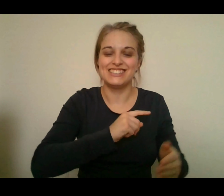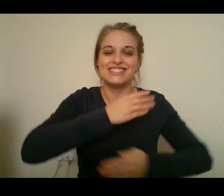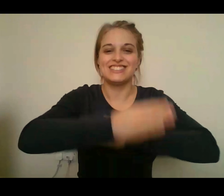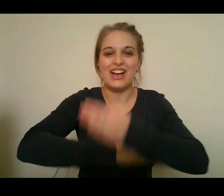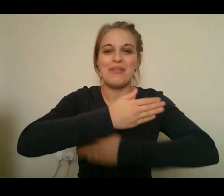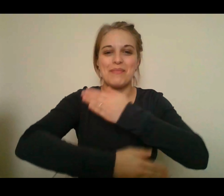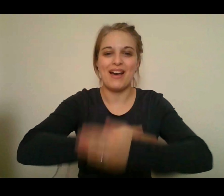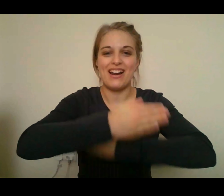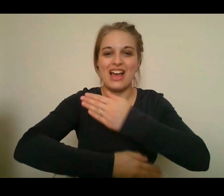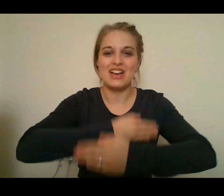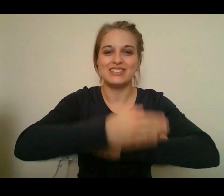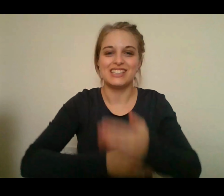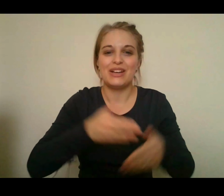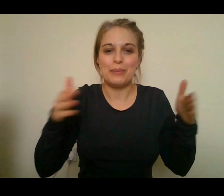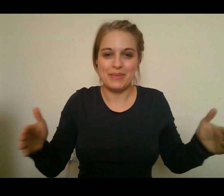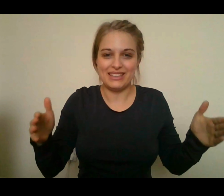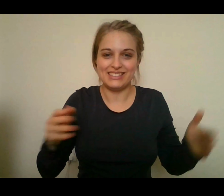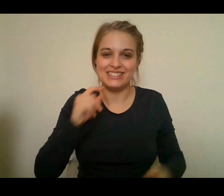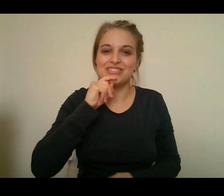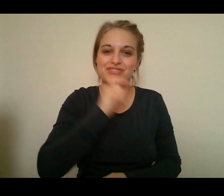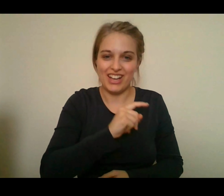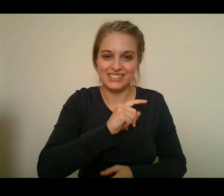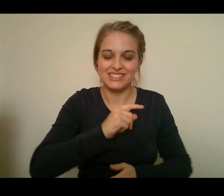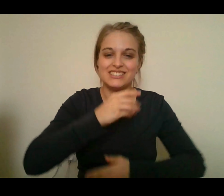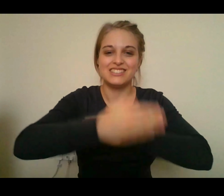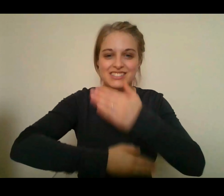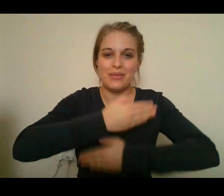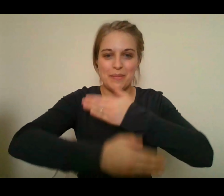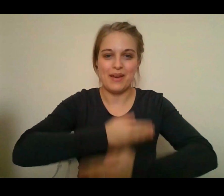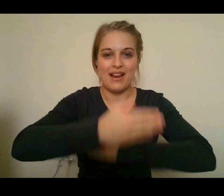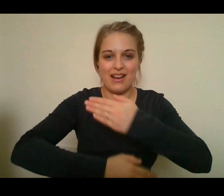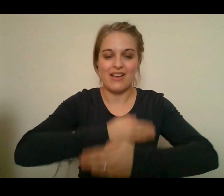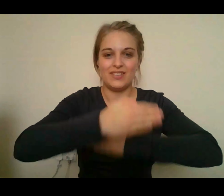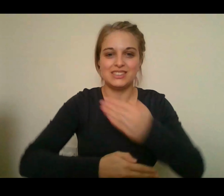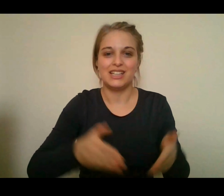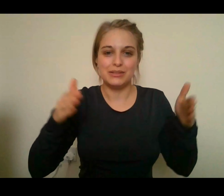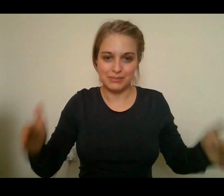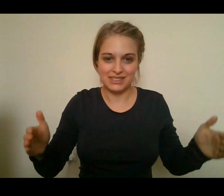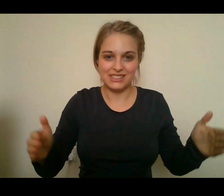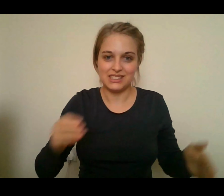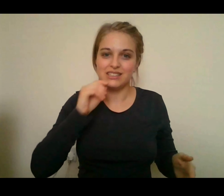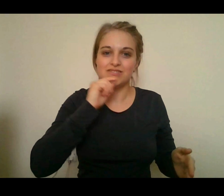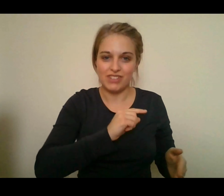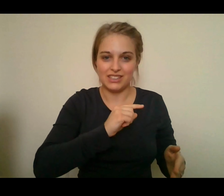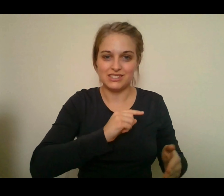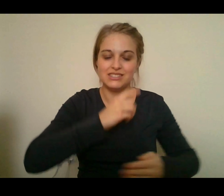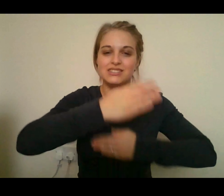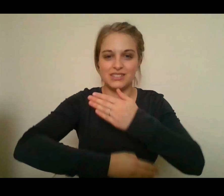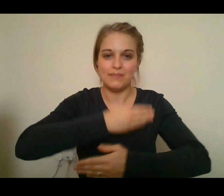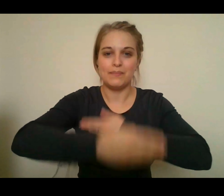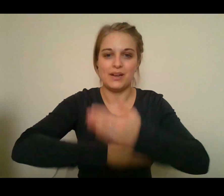Red, Combine Harvester, Big Red. Combine Harvester, Big